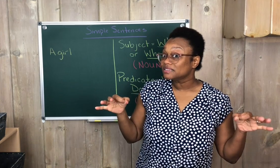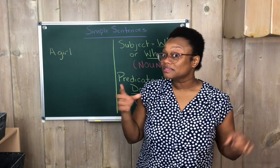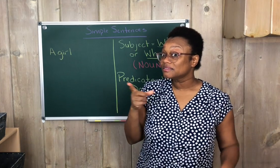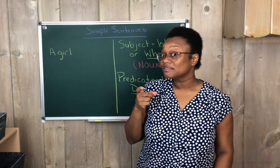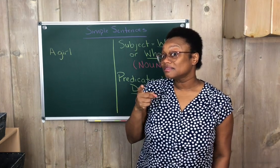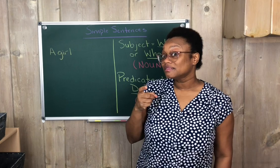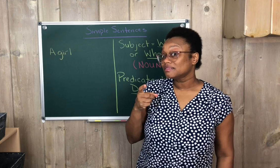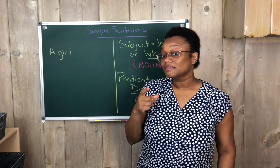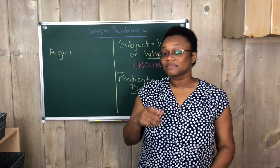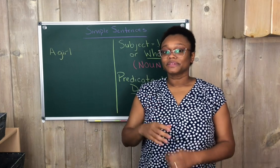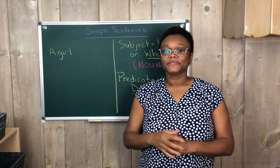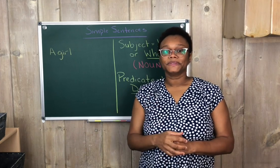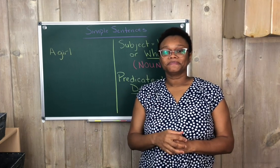is that a sentence?